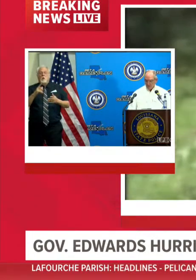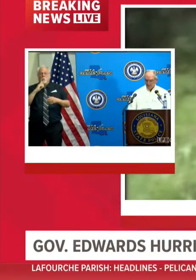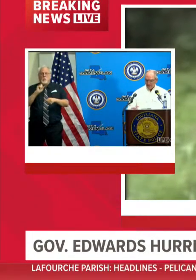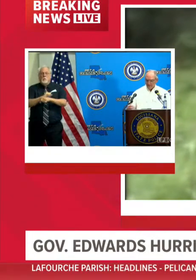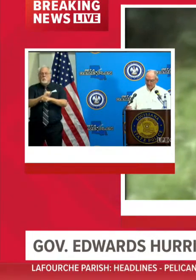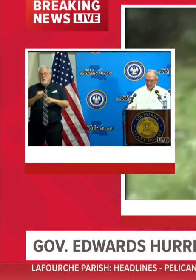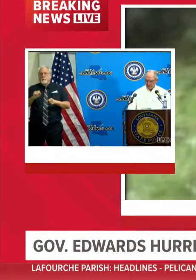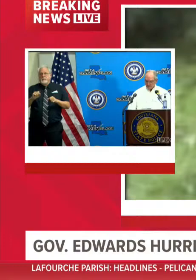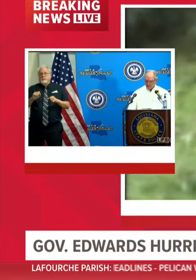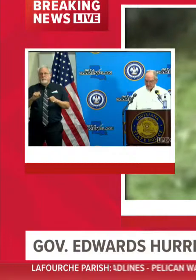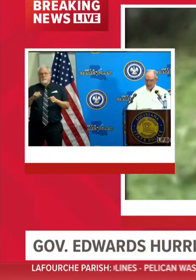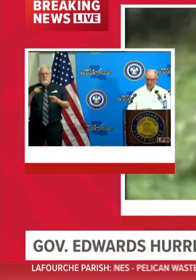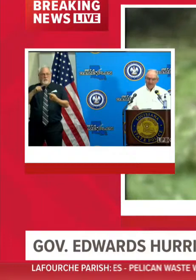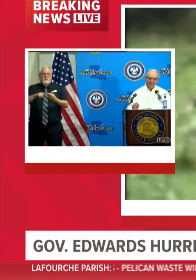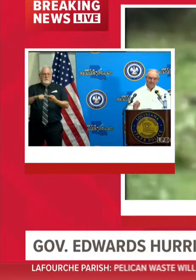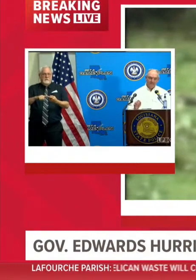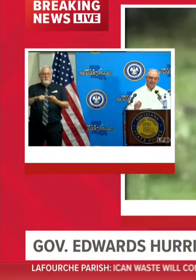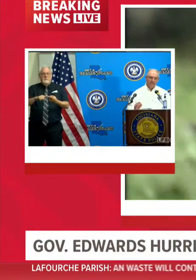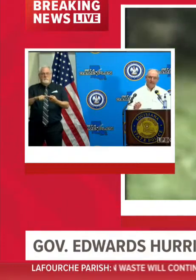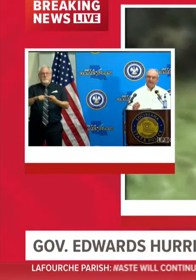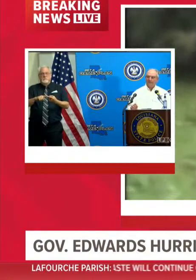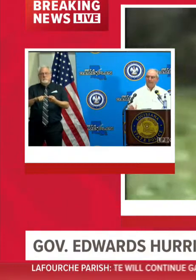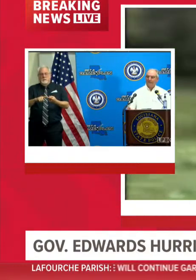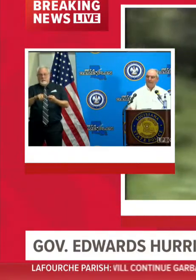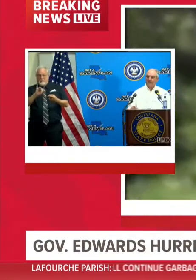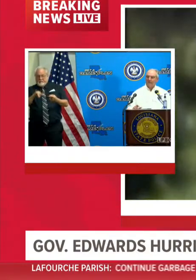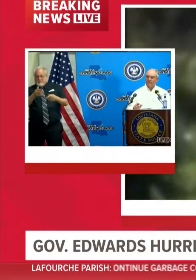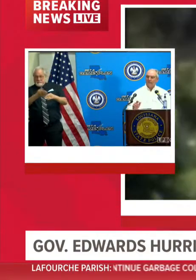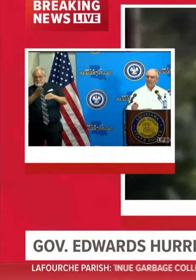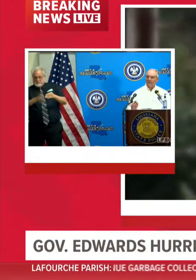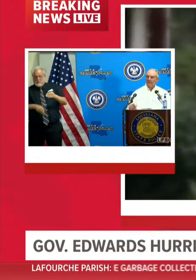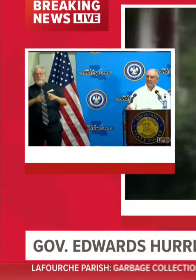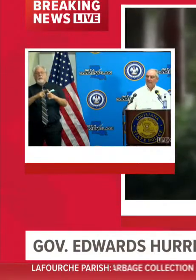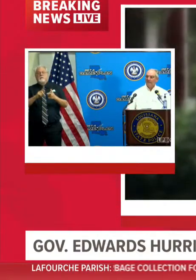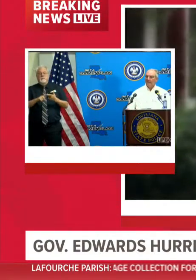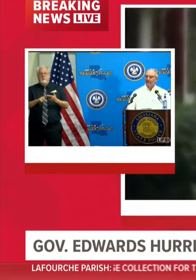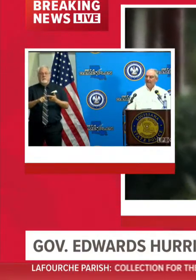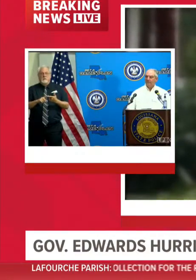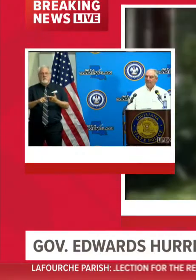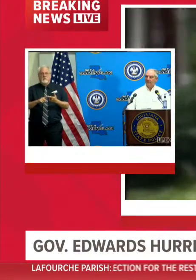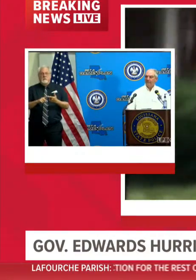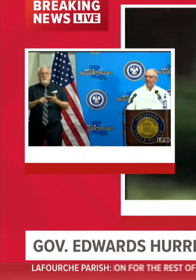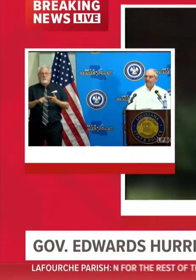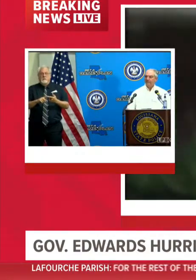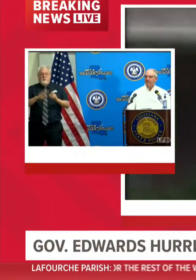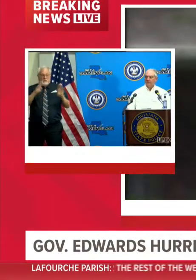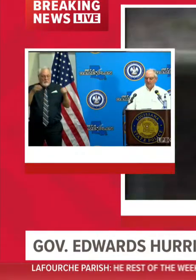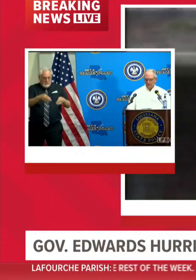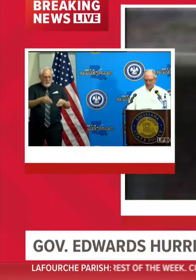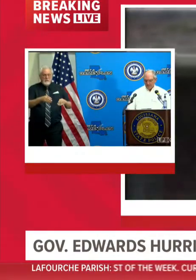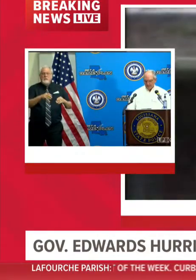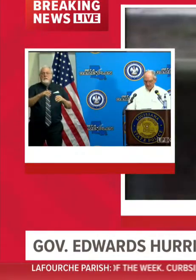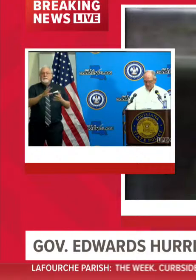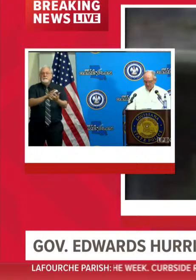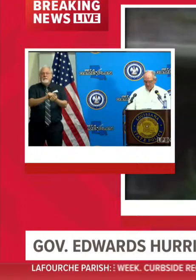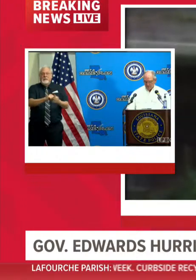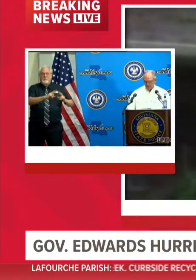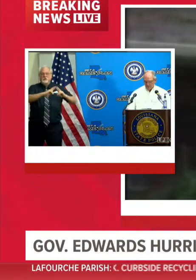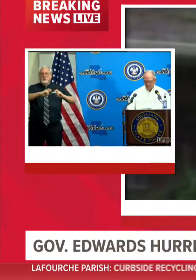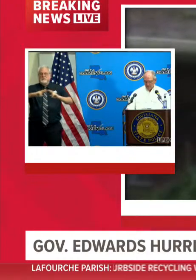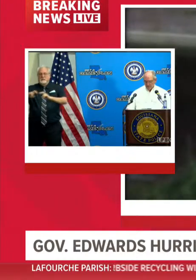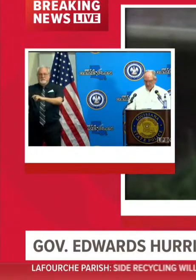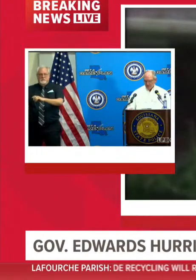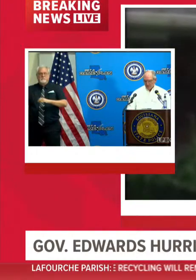working on until such time as that is done, and then we will get down to the damage assessments and so